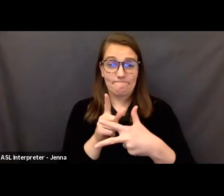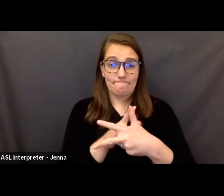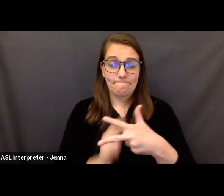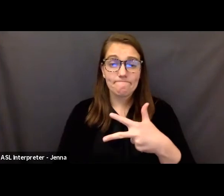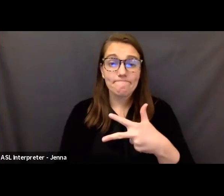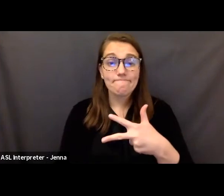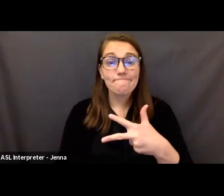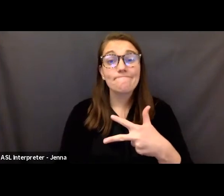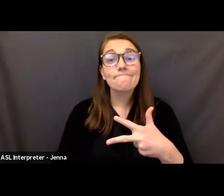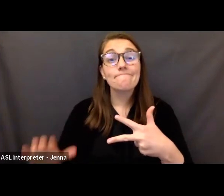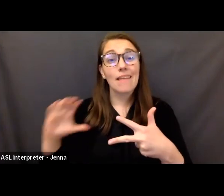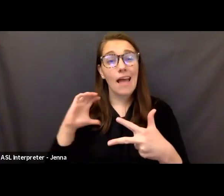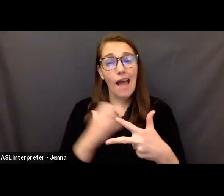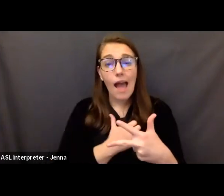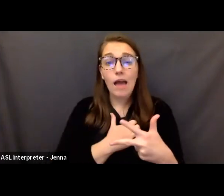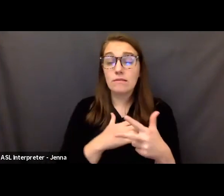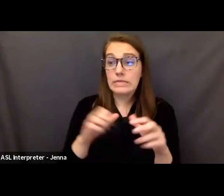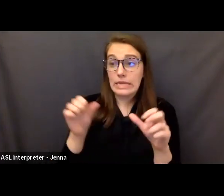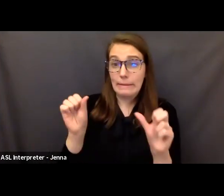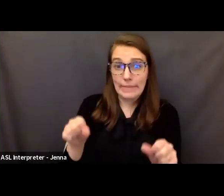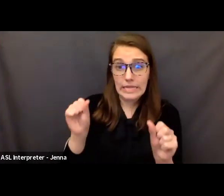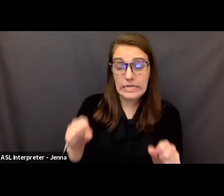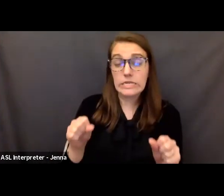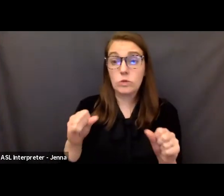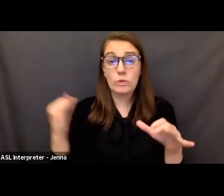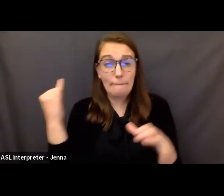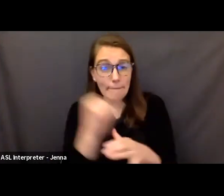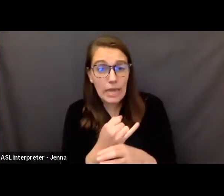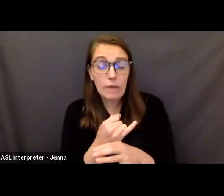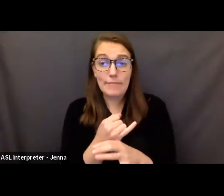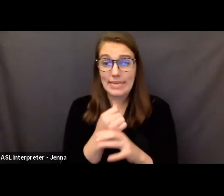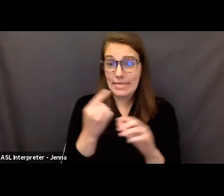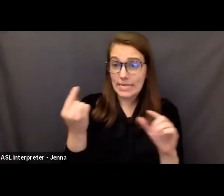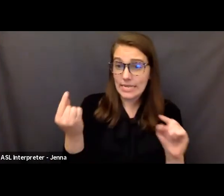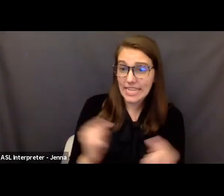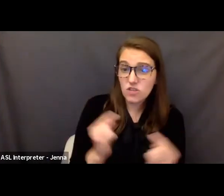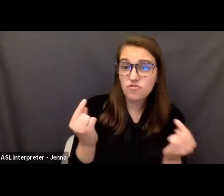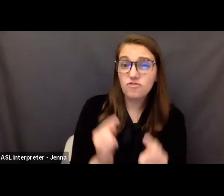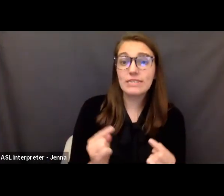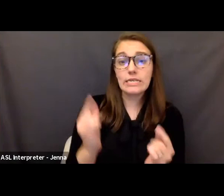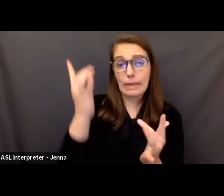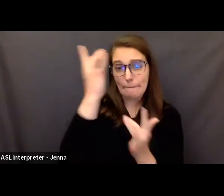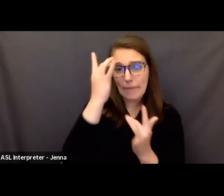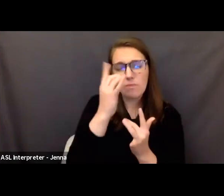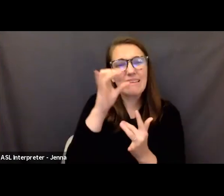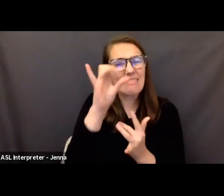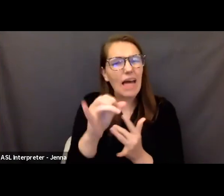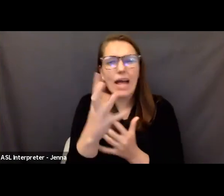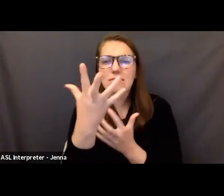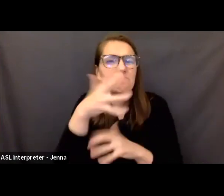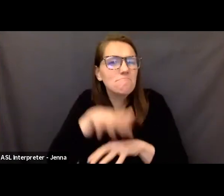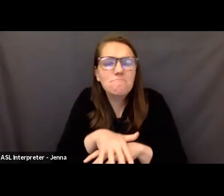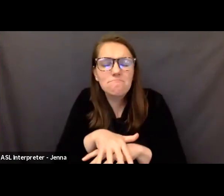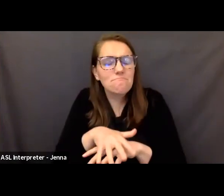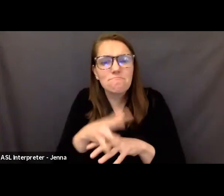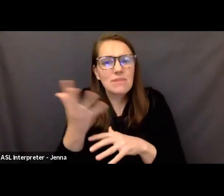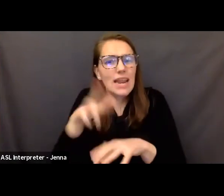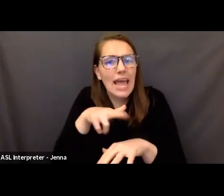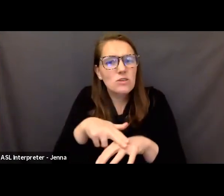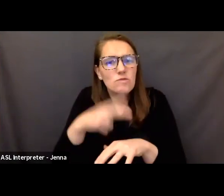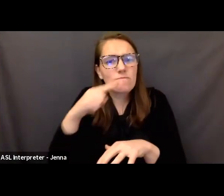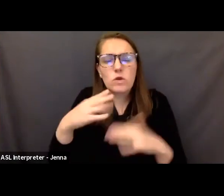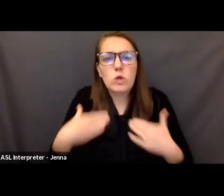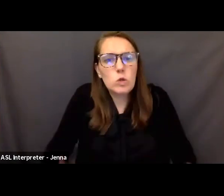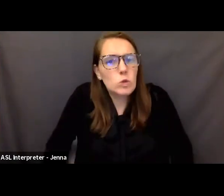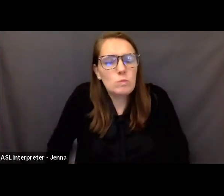to impairment, illness, and injury, that this is integral to human nature and coincides with the dignity of